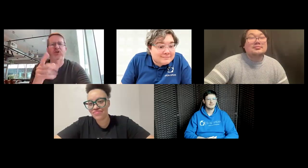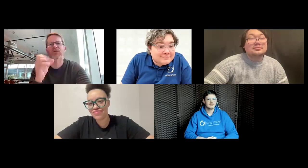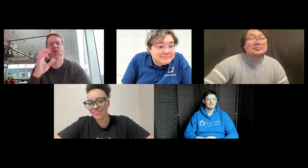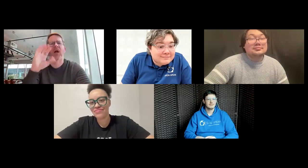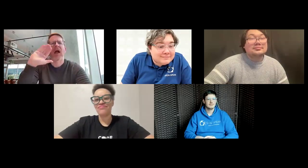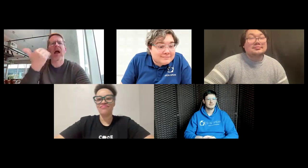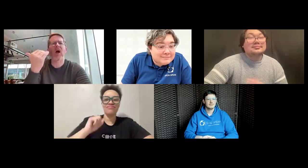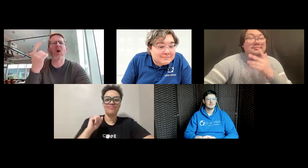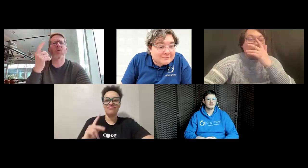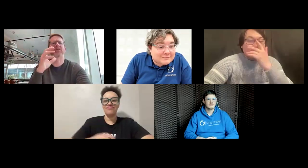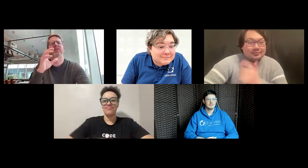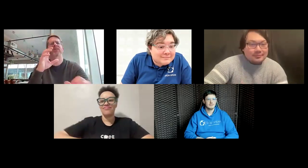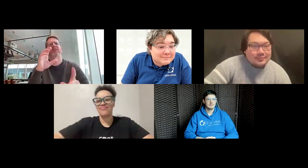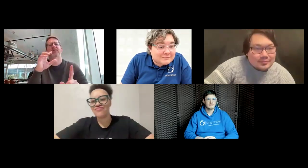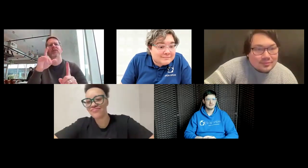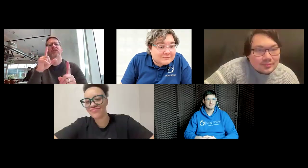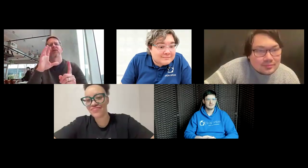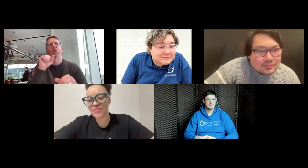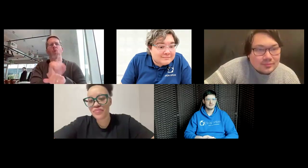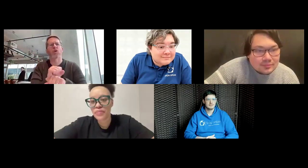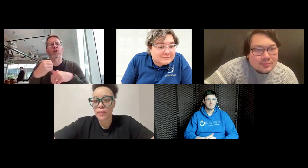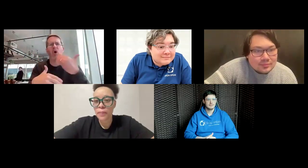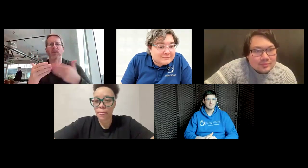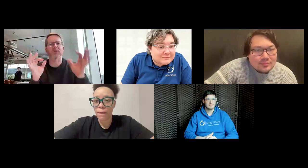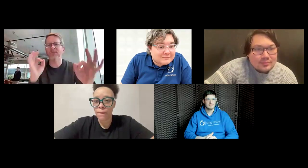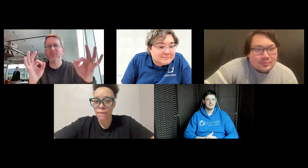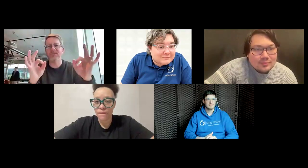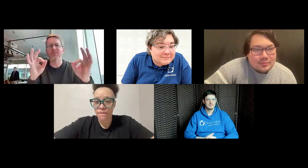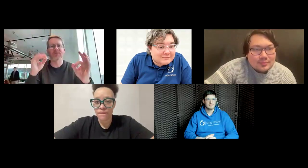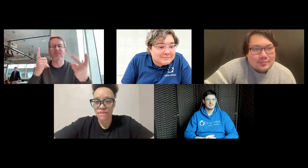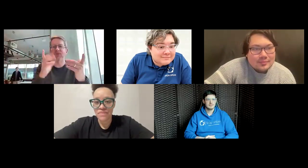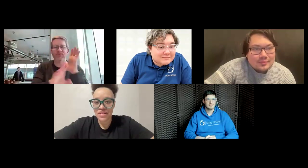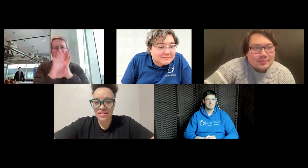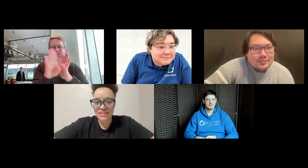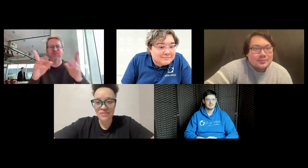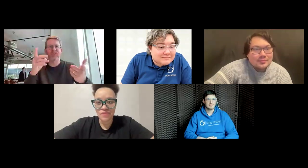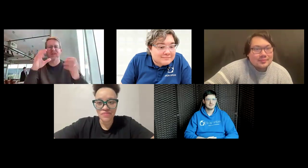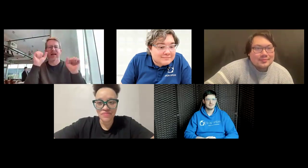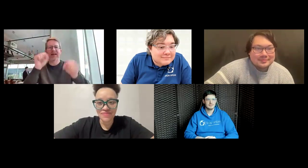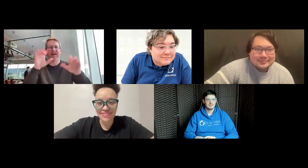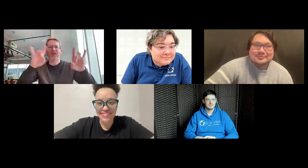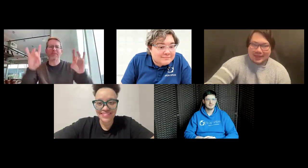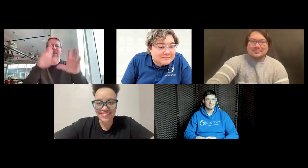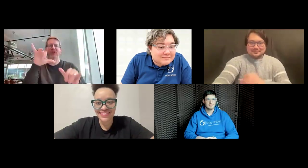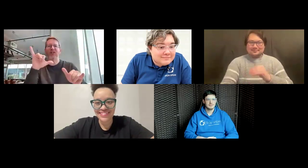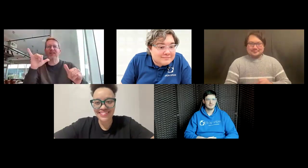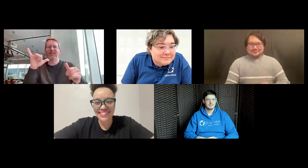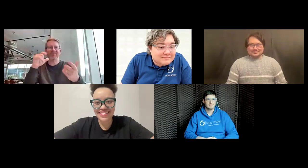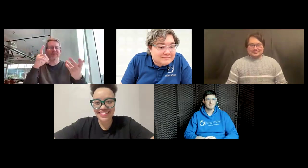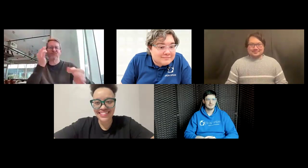So I'll start with a few questions. So how is the work going? Development work and